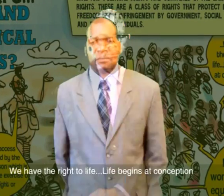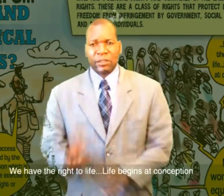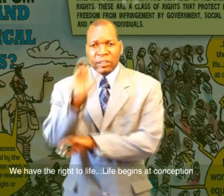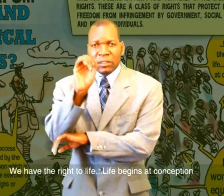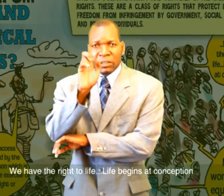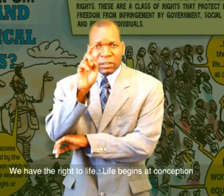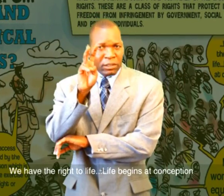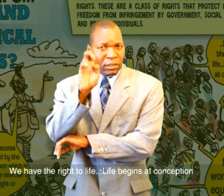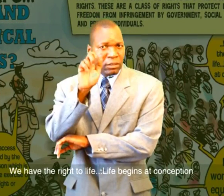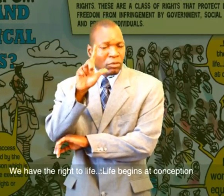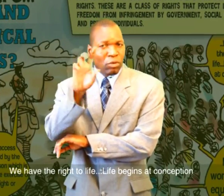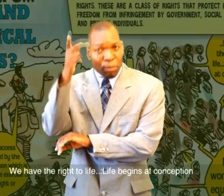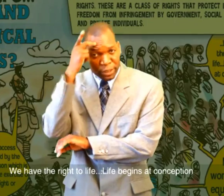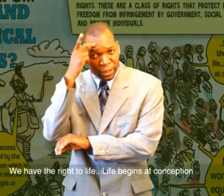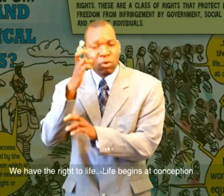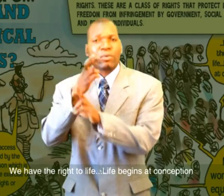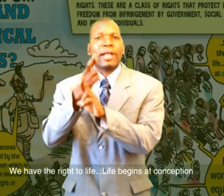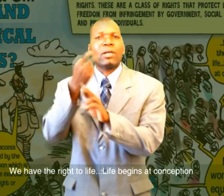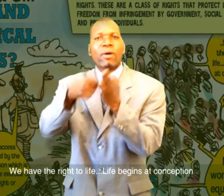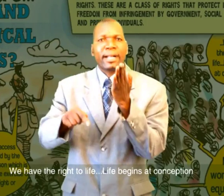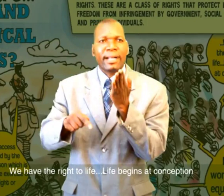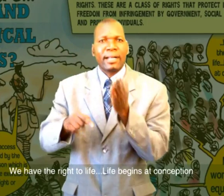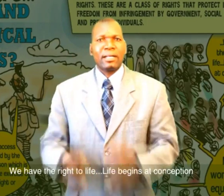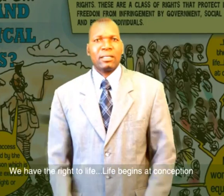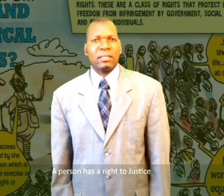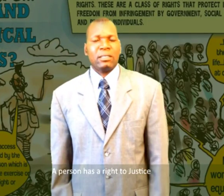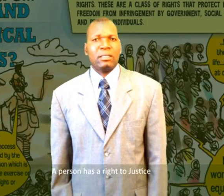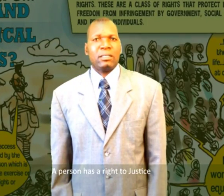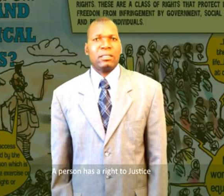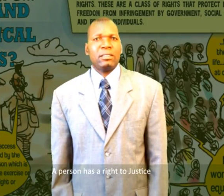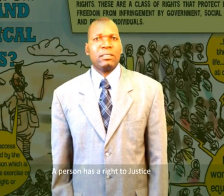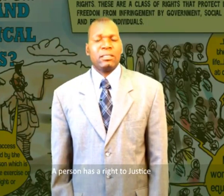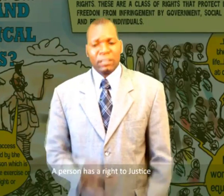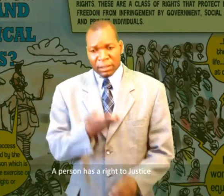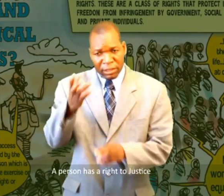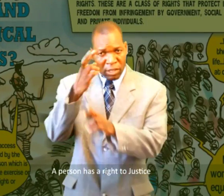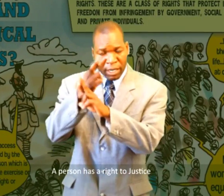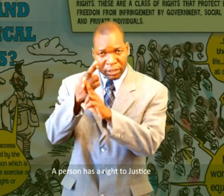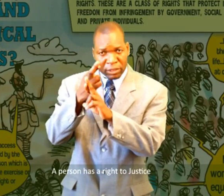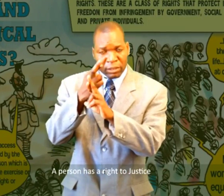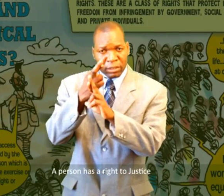we have the right to life. Life begins at conception. A person has a right to justice.